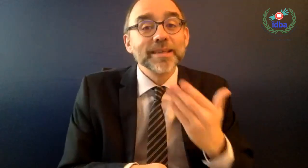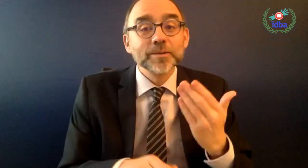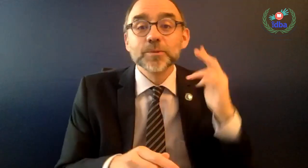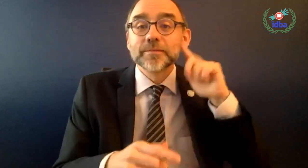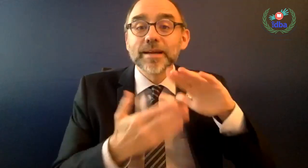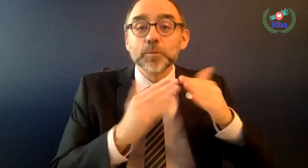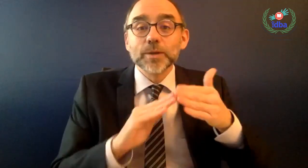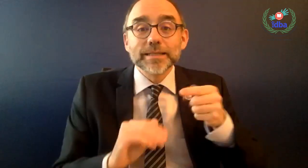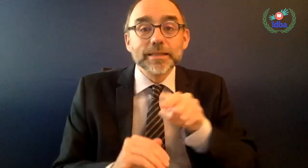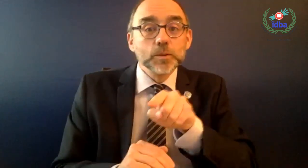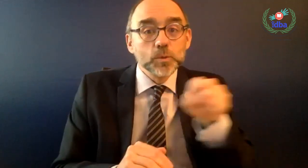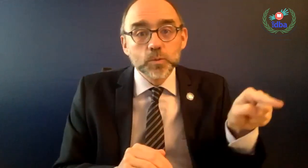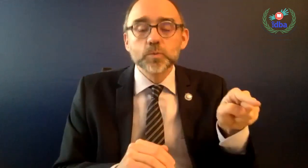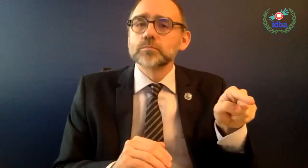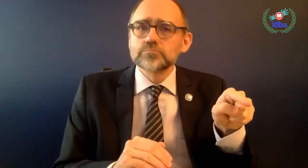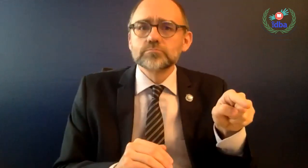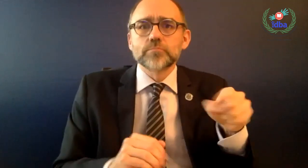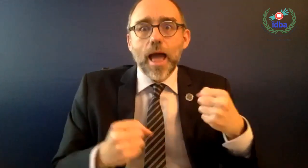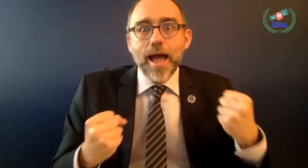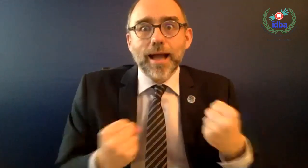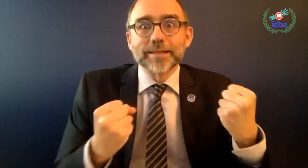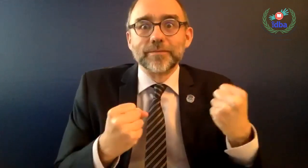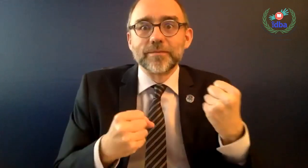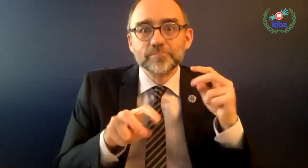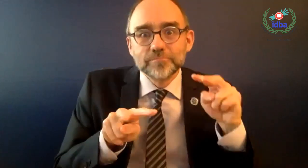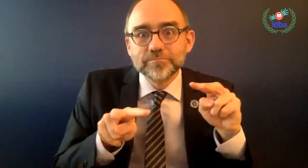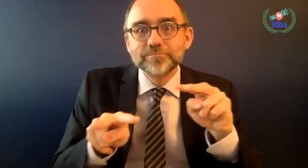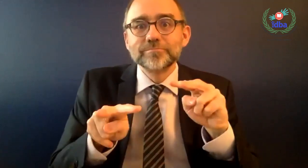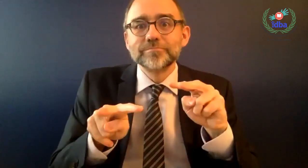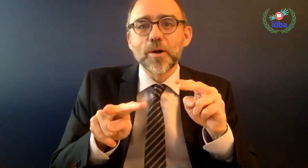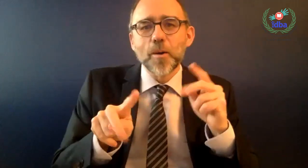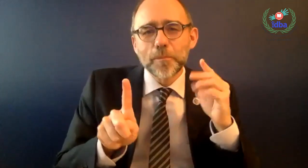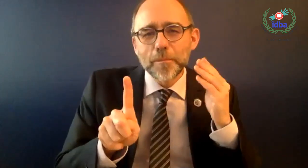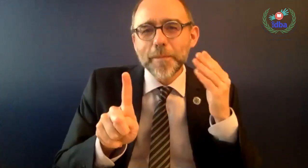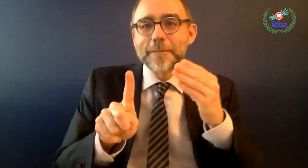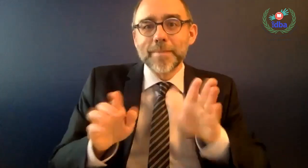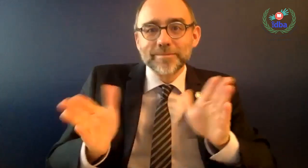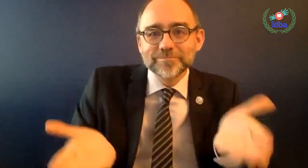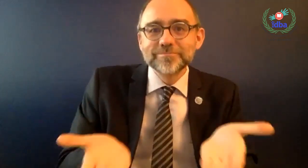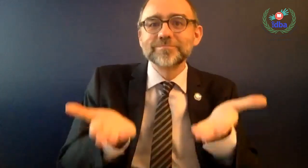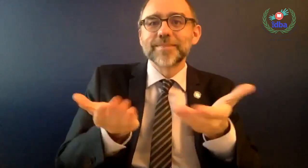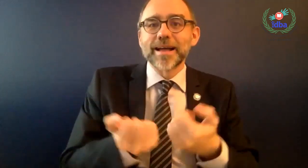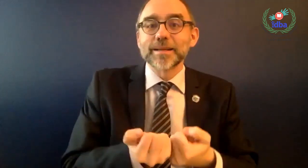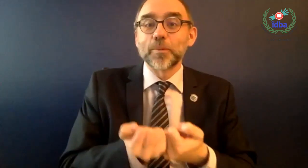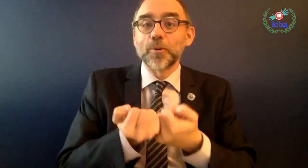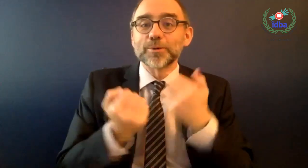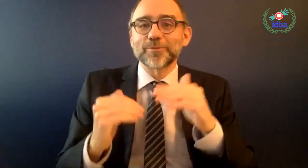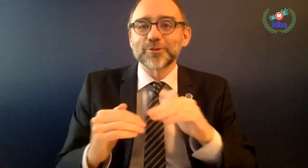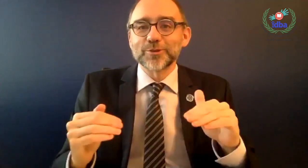deaf education. And also the deaf community who is watching me, who is actively involved and has the ambition, has the goals